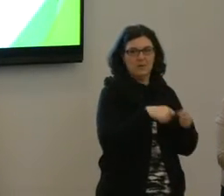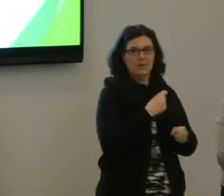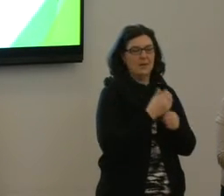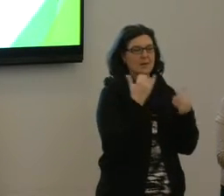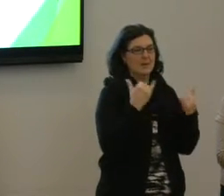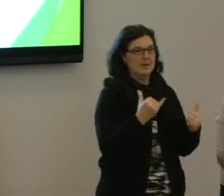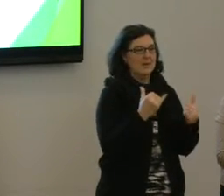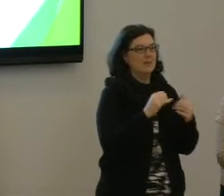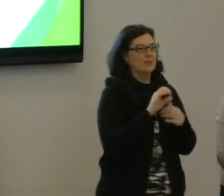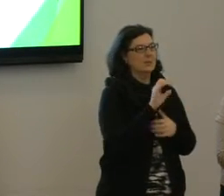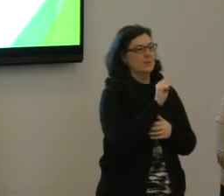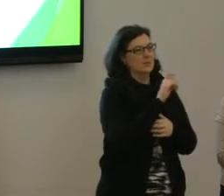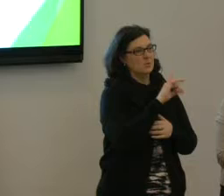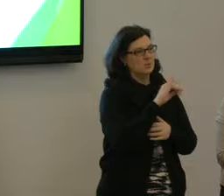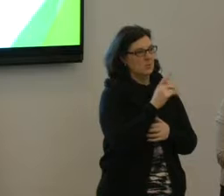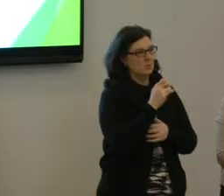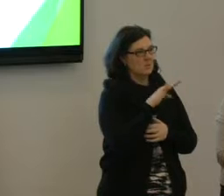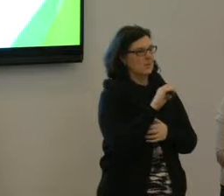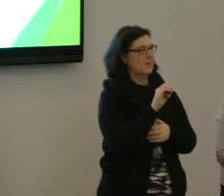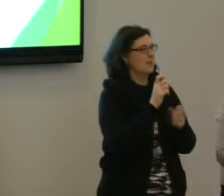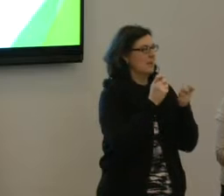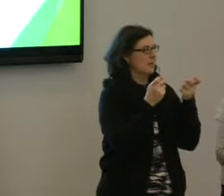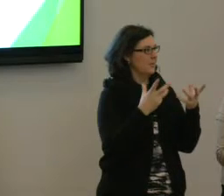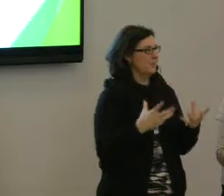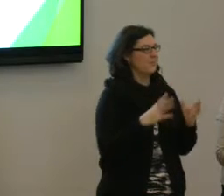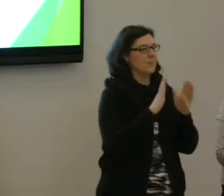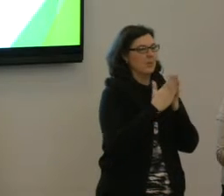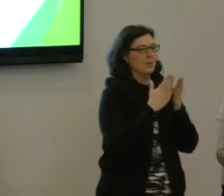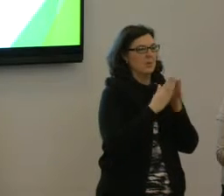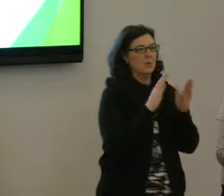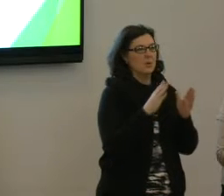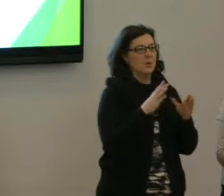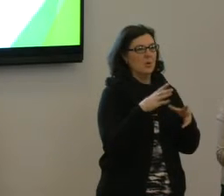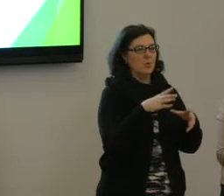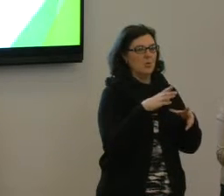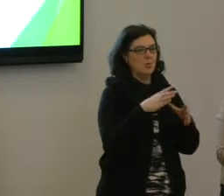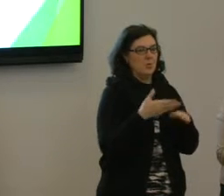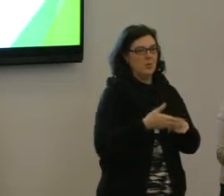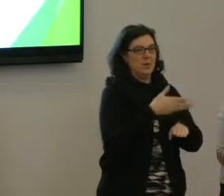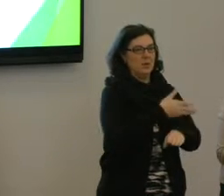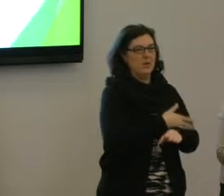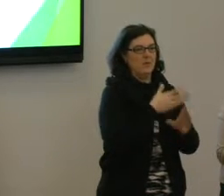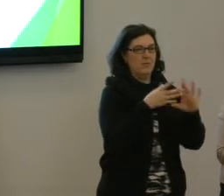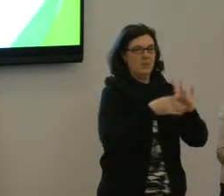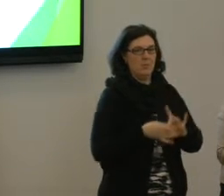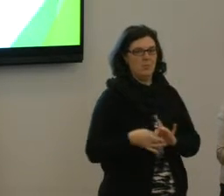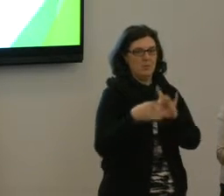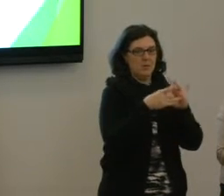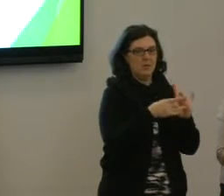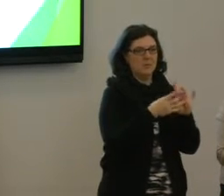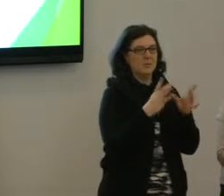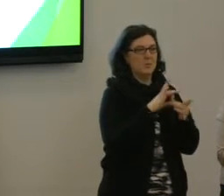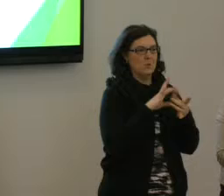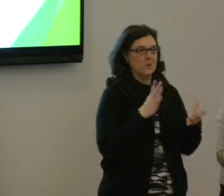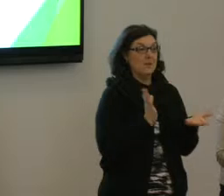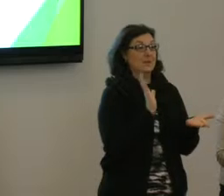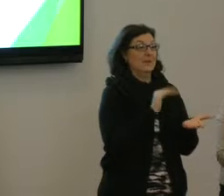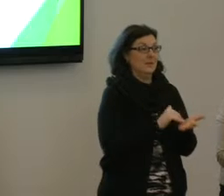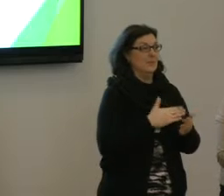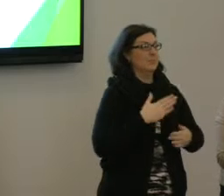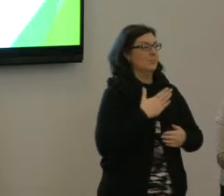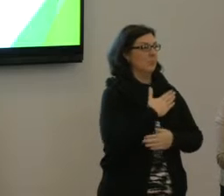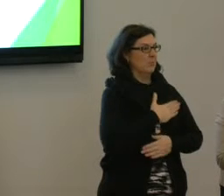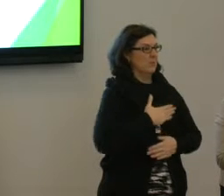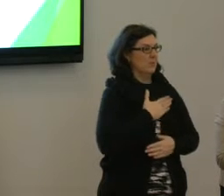editor. His book, Spirituality and Disability, Recovering Wholeness, has recently been released, and we are pleased to be offering that